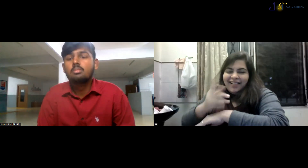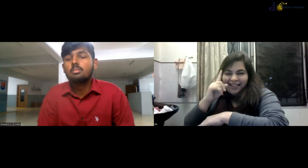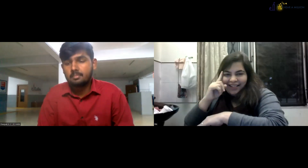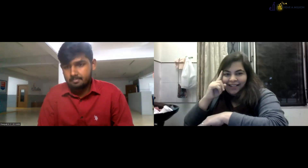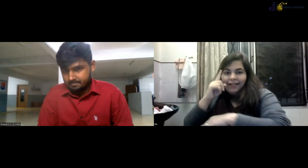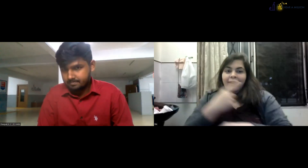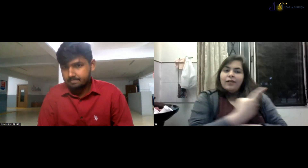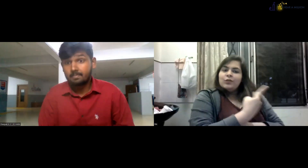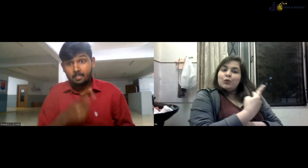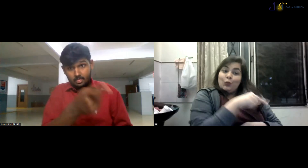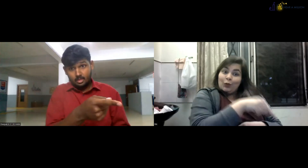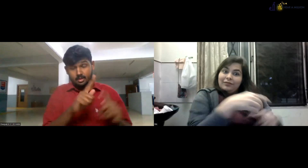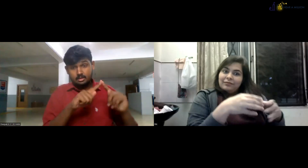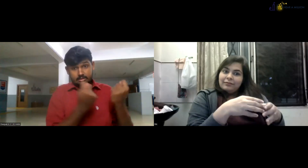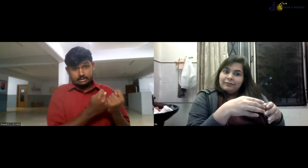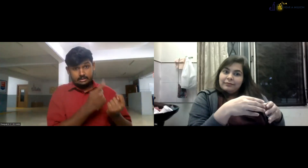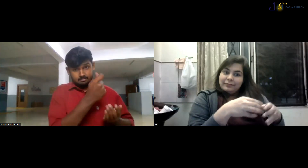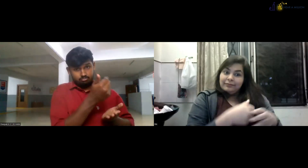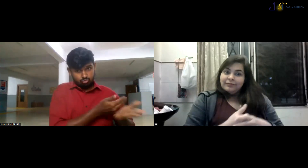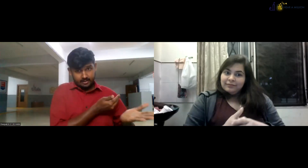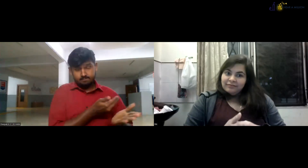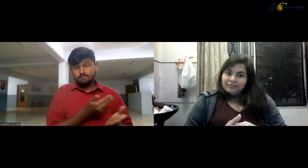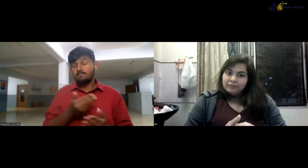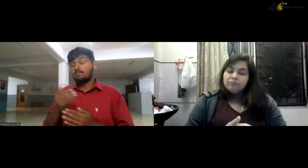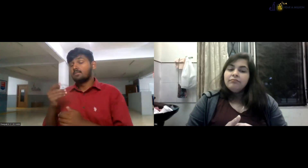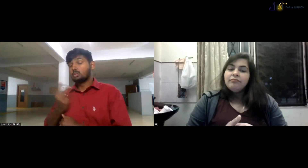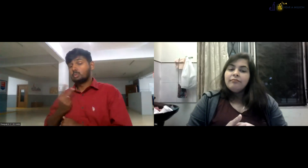the money as well, but sometimes it get delayed. So with